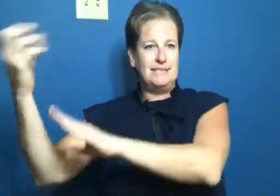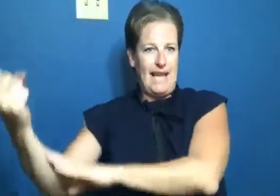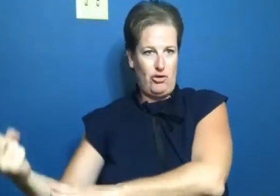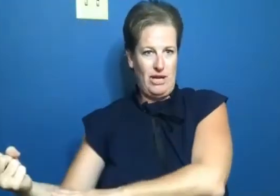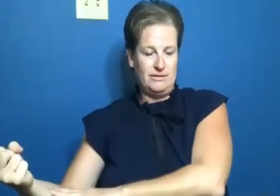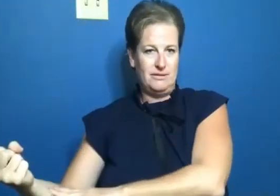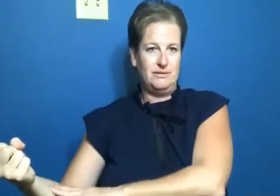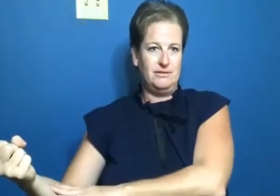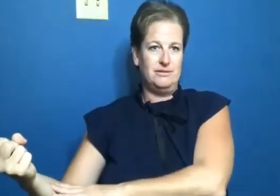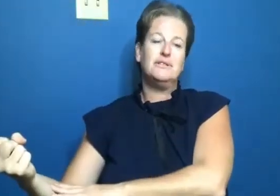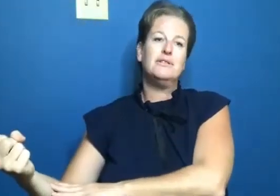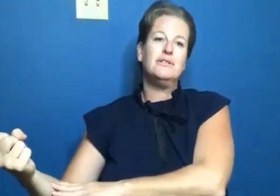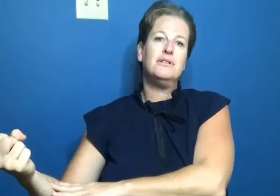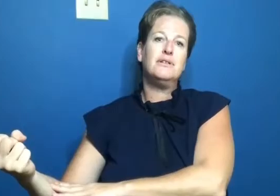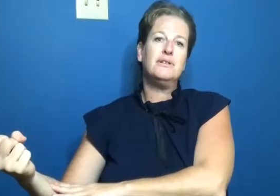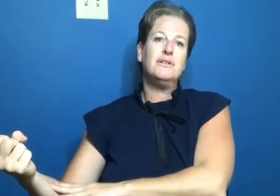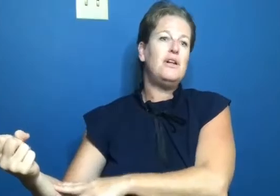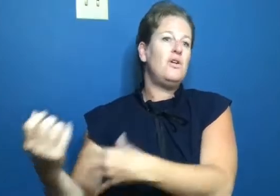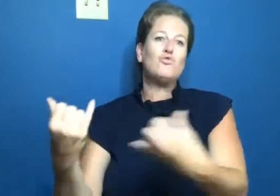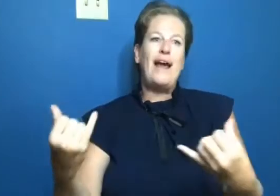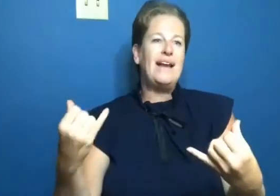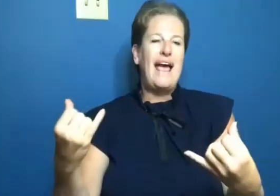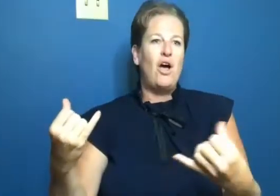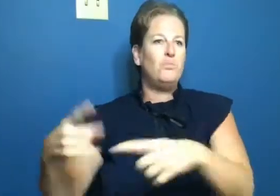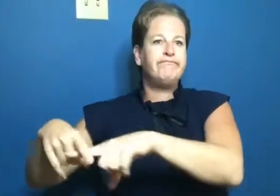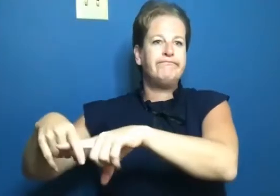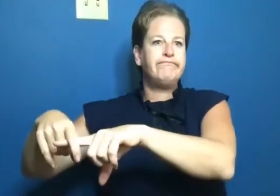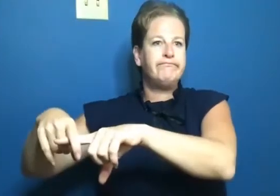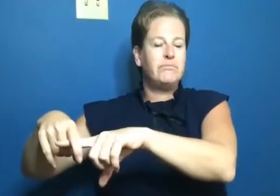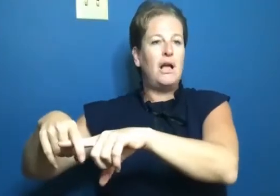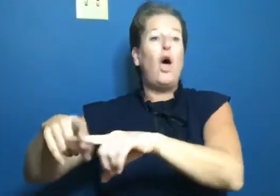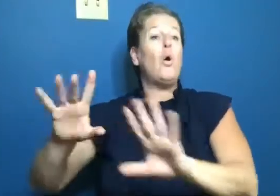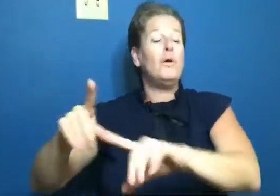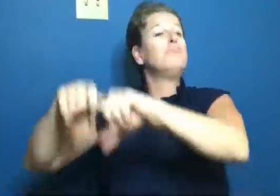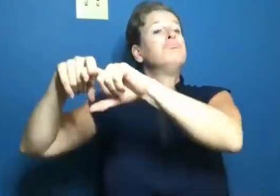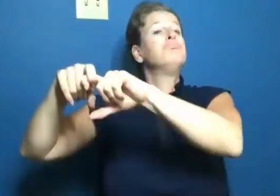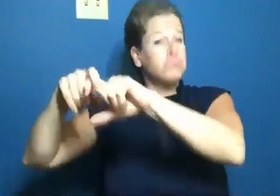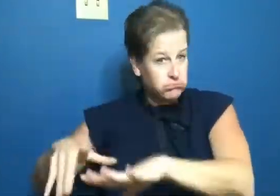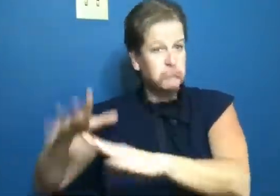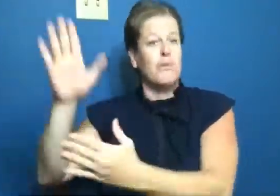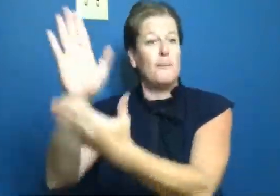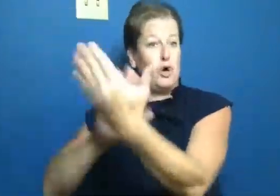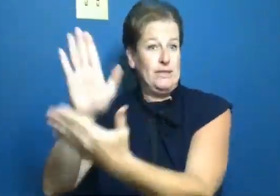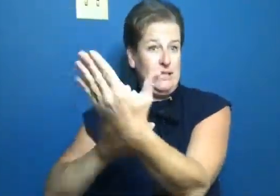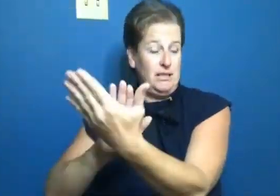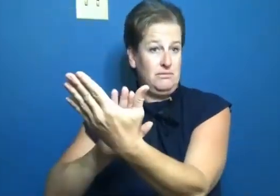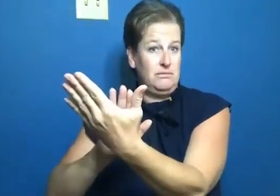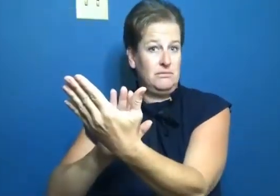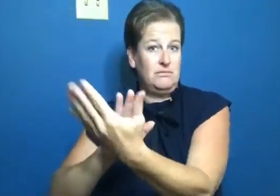Right now, they are not meeting virtually, they're meeting in person. And because of some health concerns, I'm not able